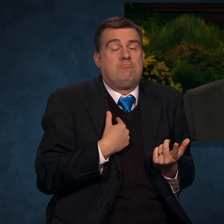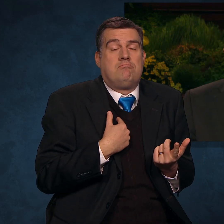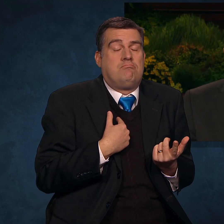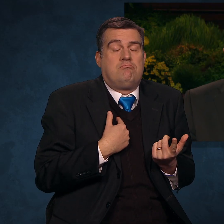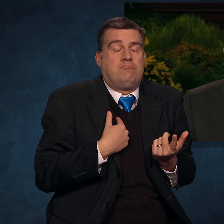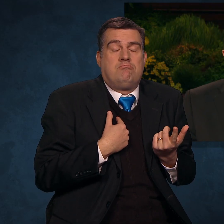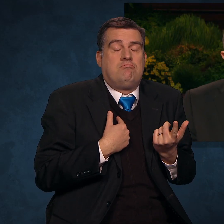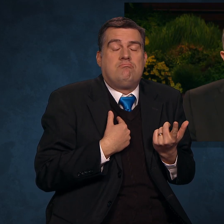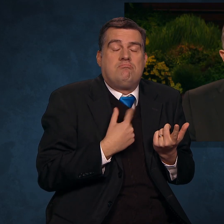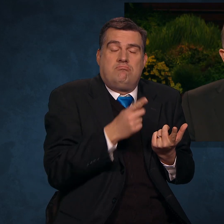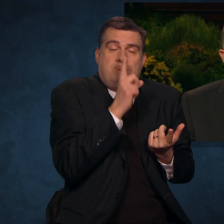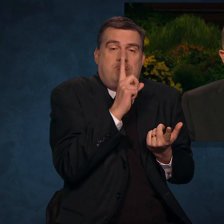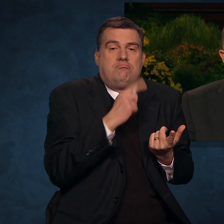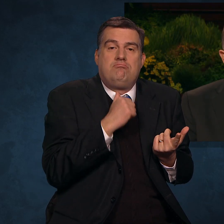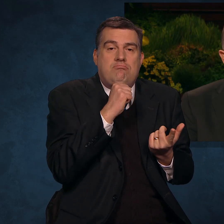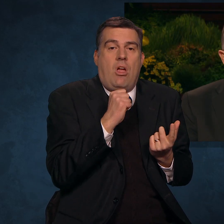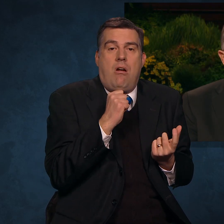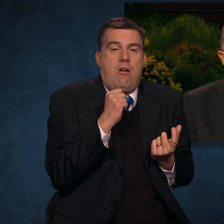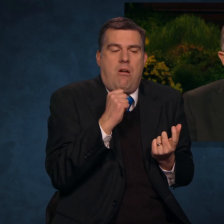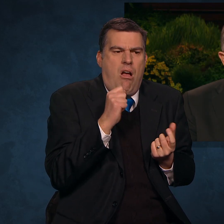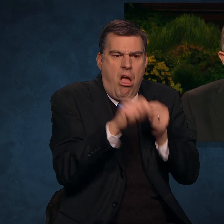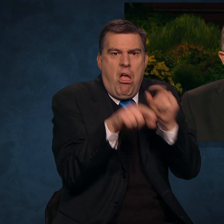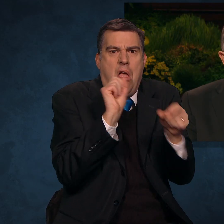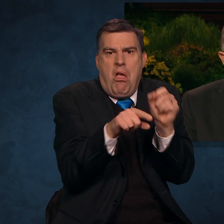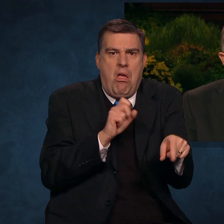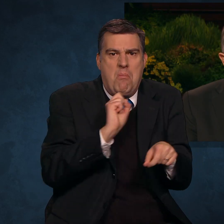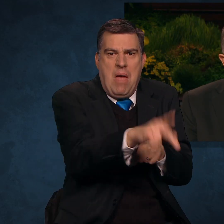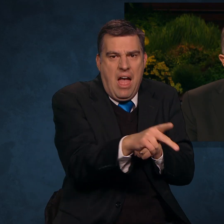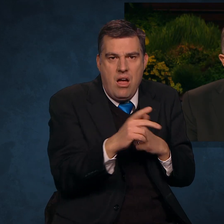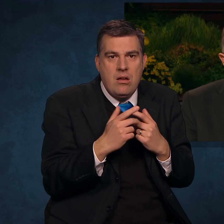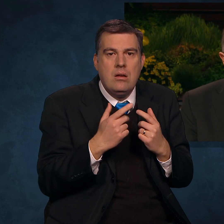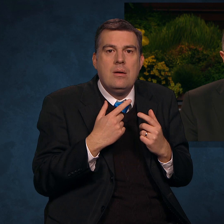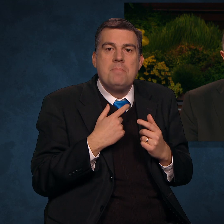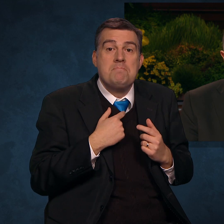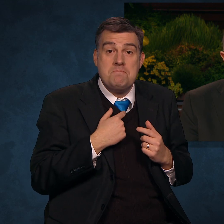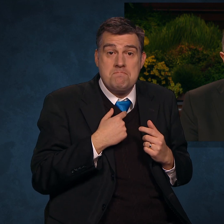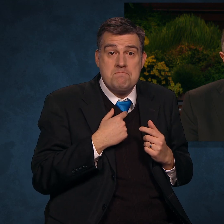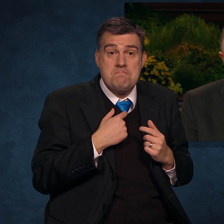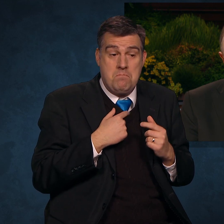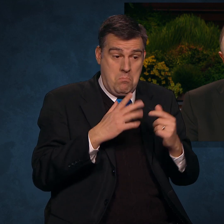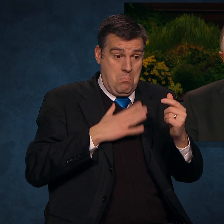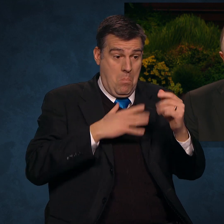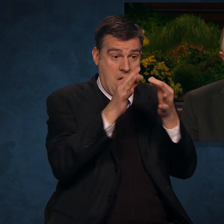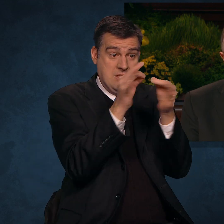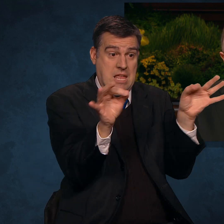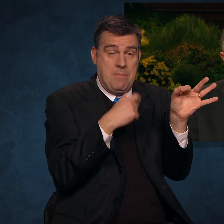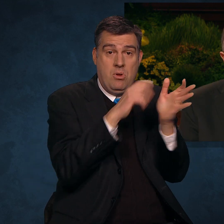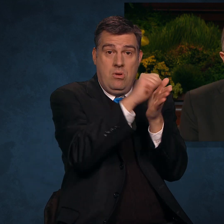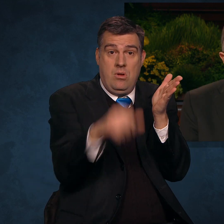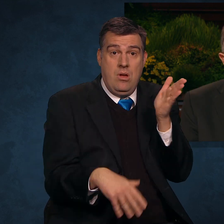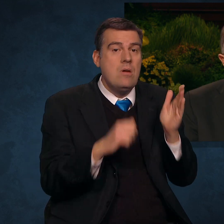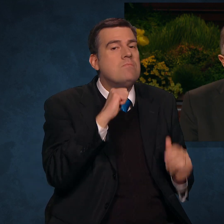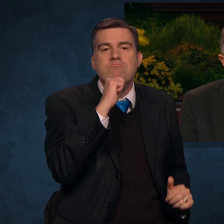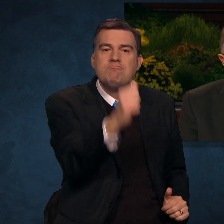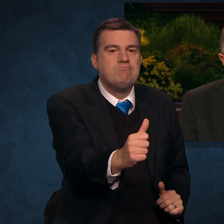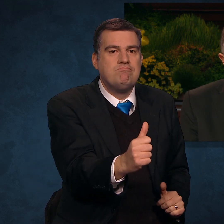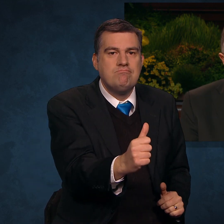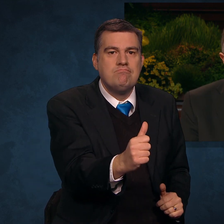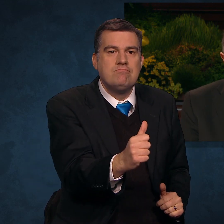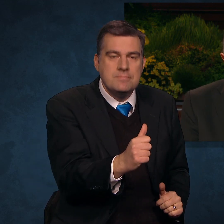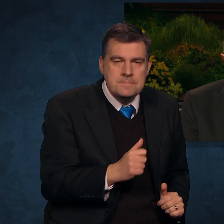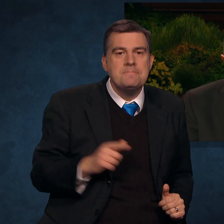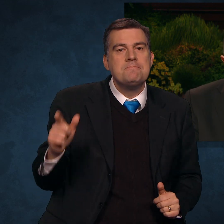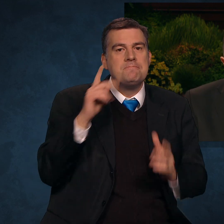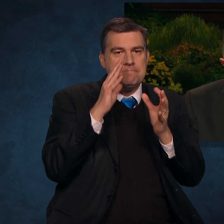I did not fight back, she said, but I did not take down my statement. She concludes,